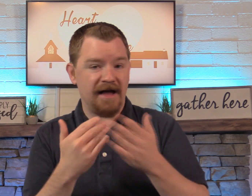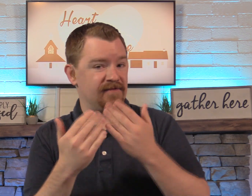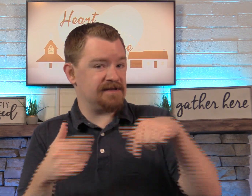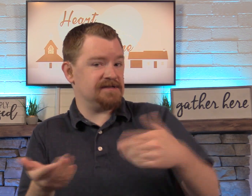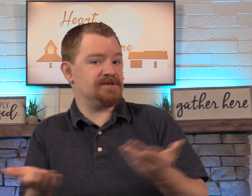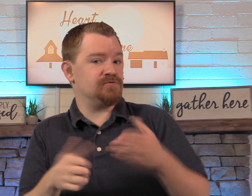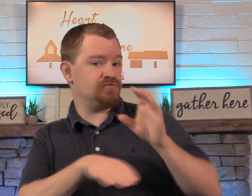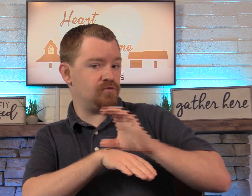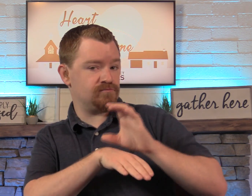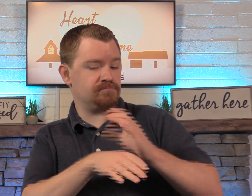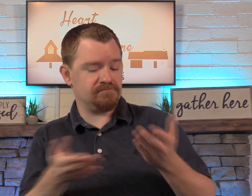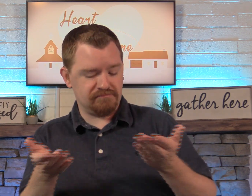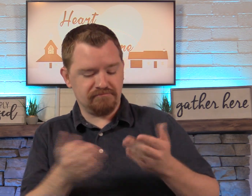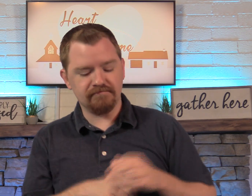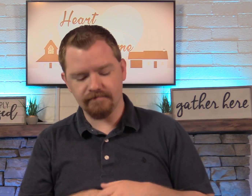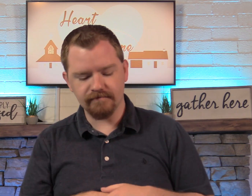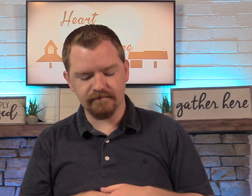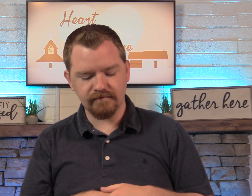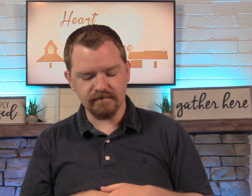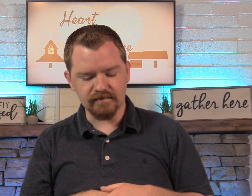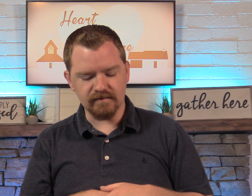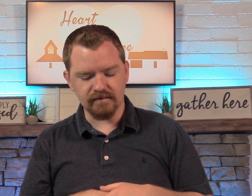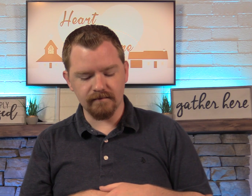family, housing, even here at the church.